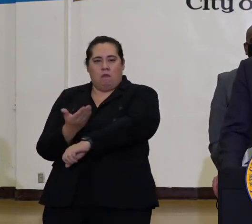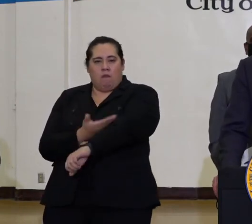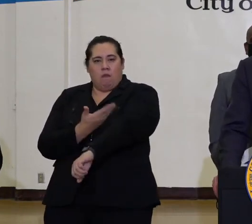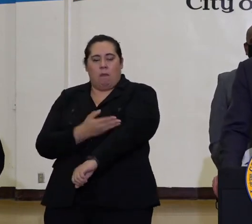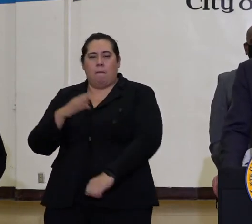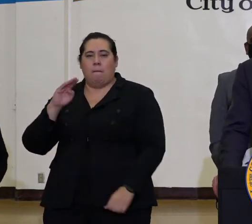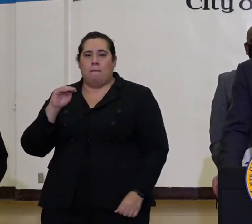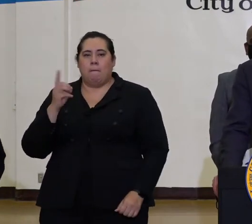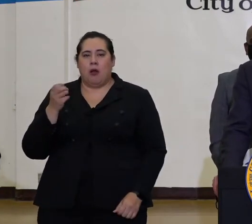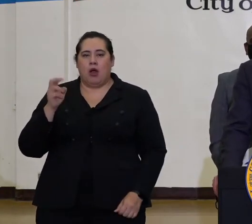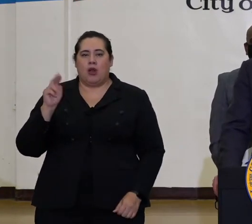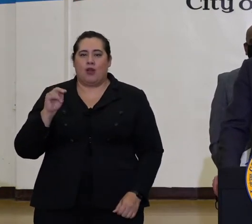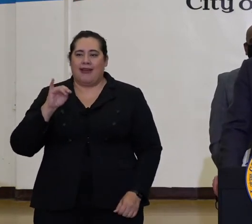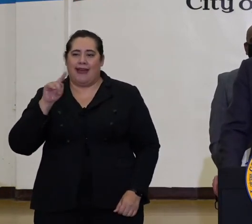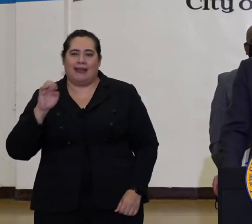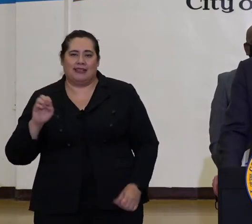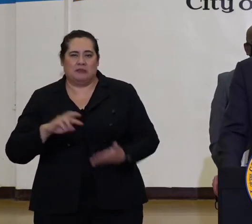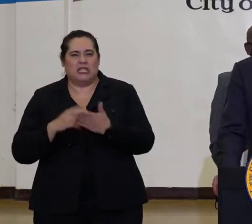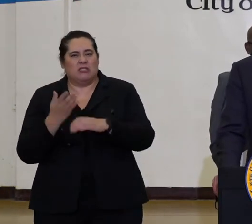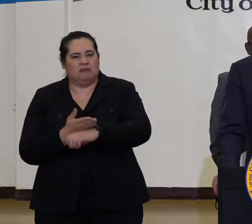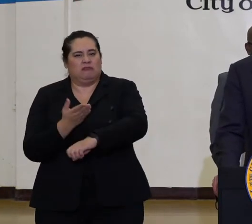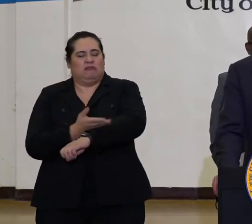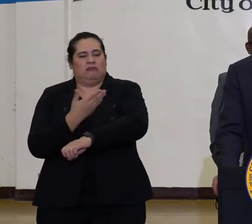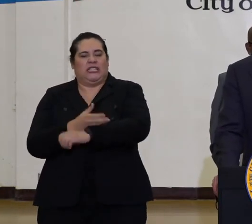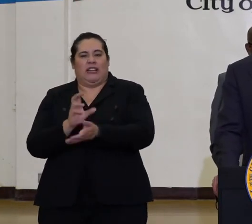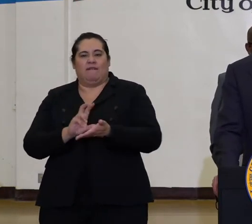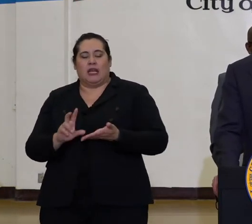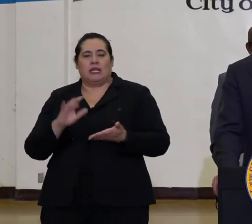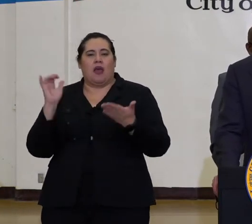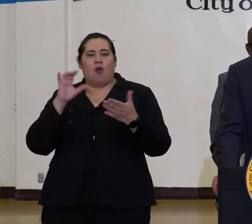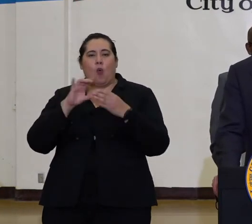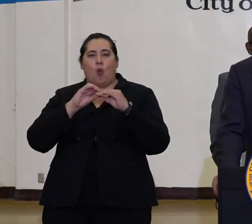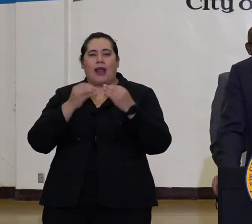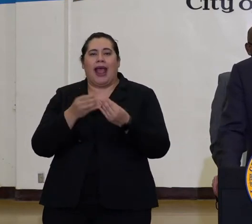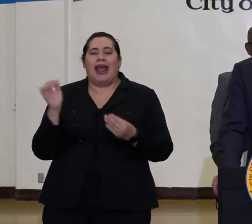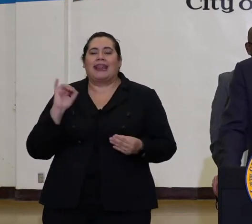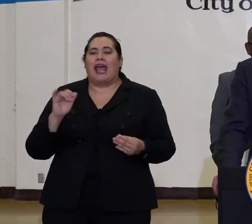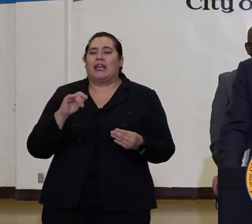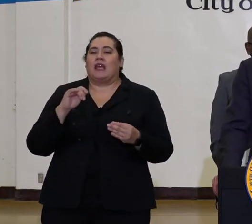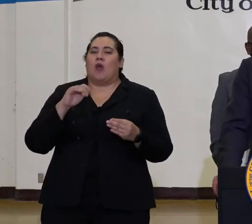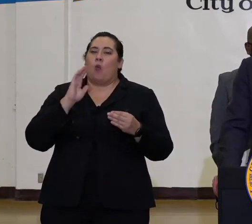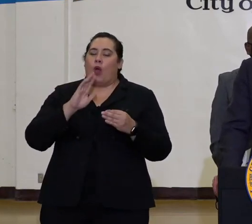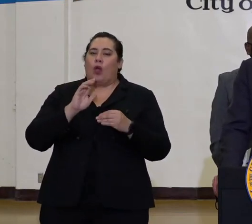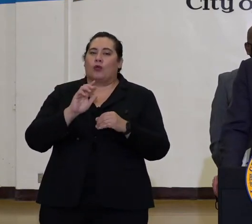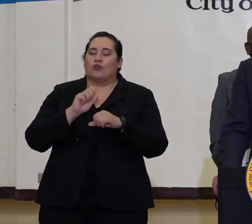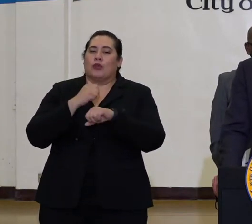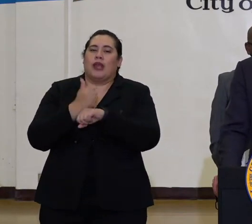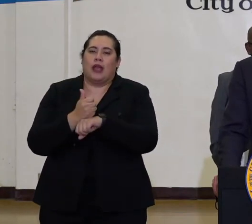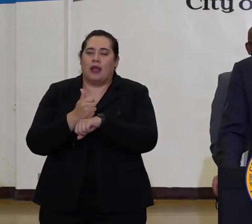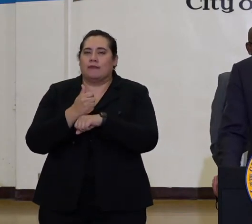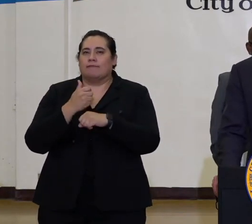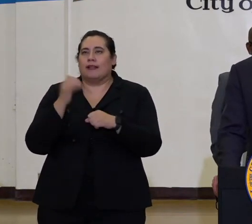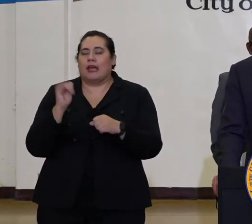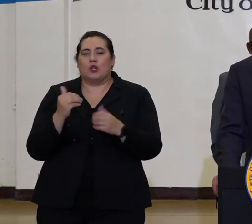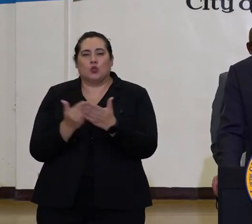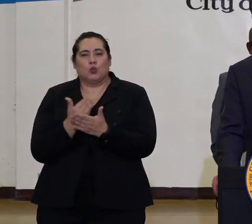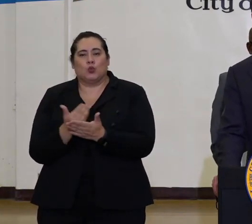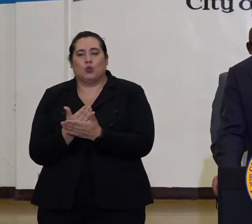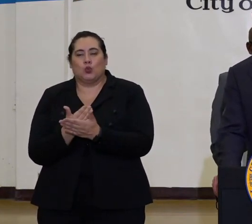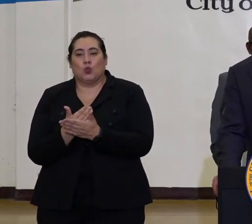our investments as it relates to organizations like POST that will actually create not only